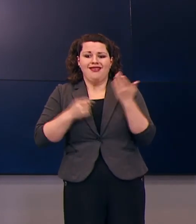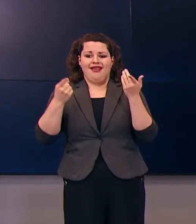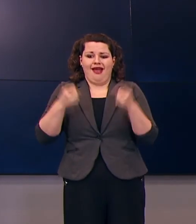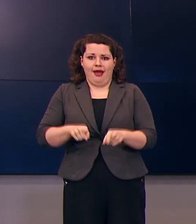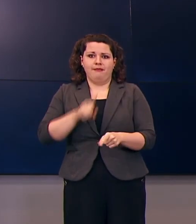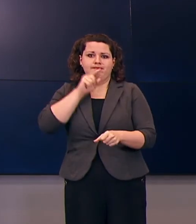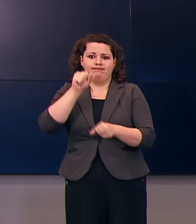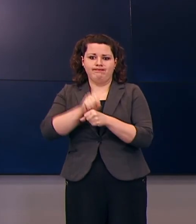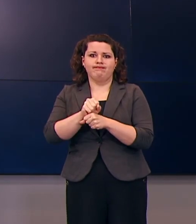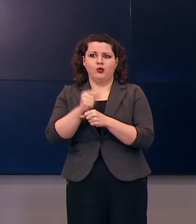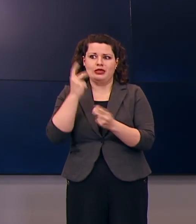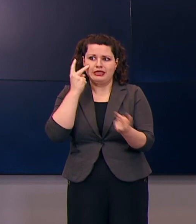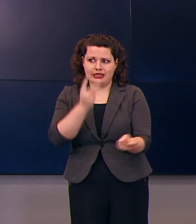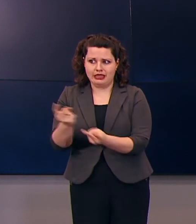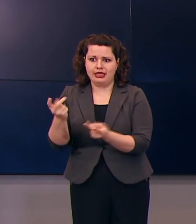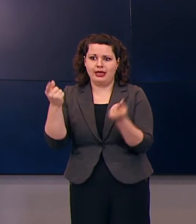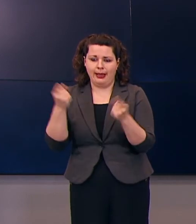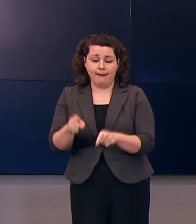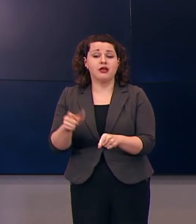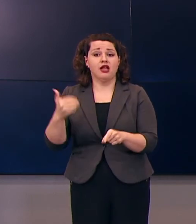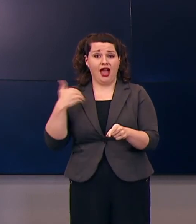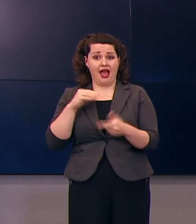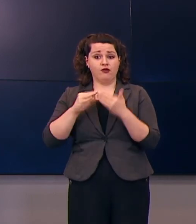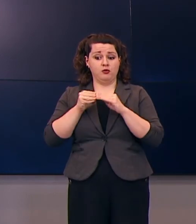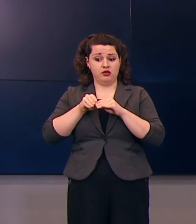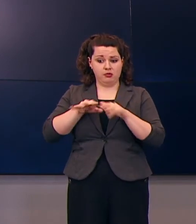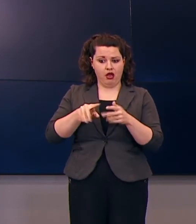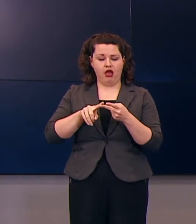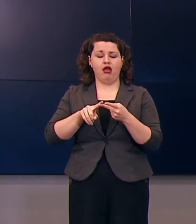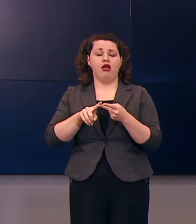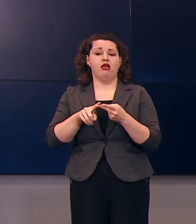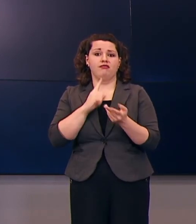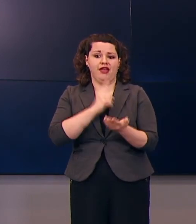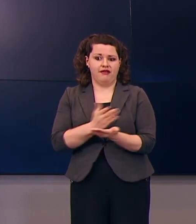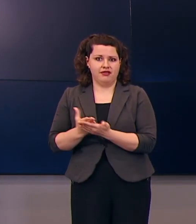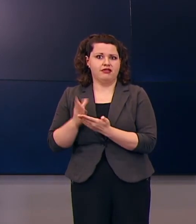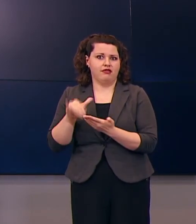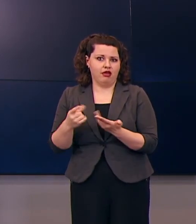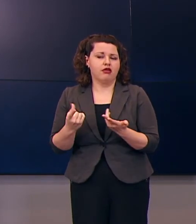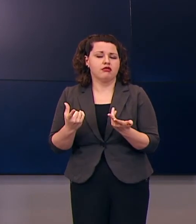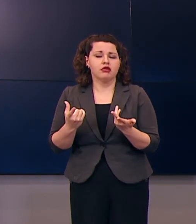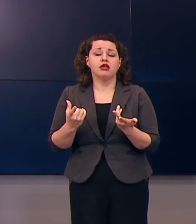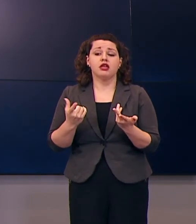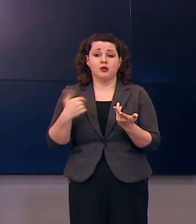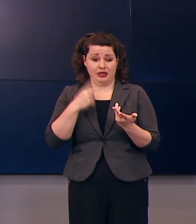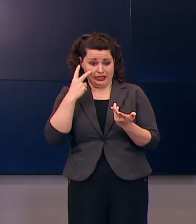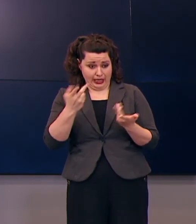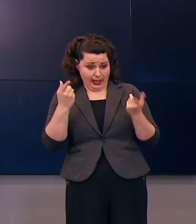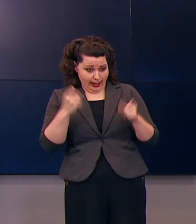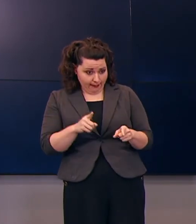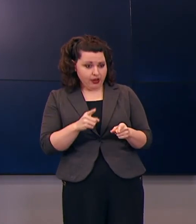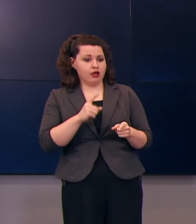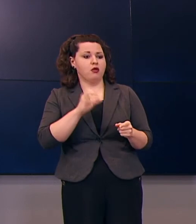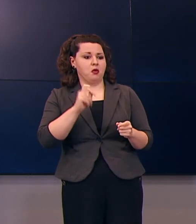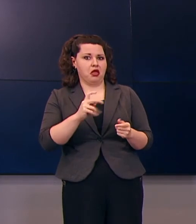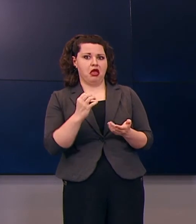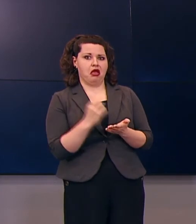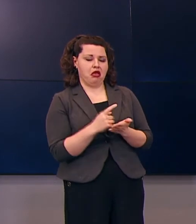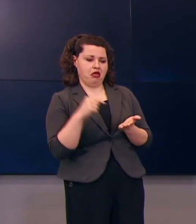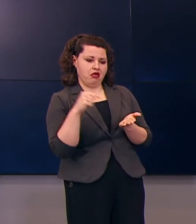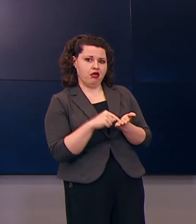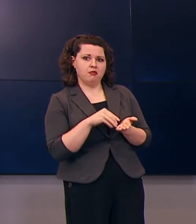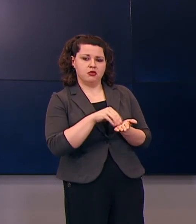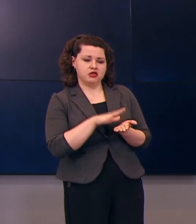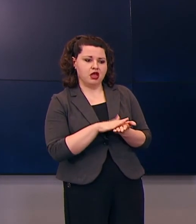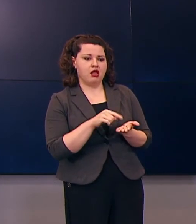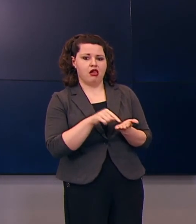happening here in Iowa. So do we have community spread? Do we have evidence of that? And as we see those things happen, that's what we're